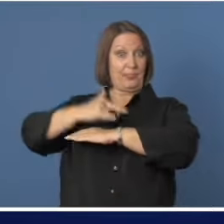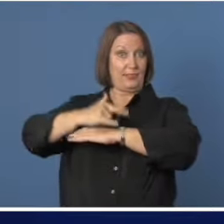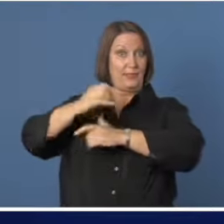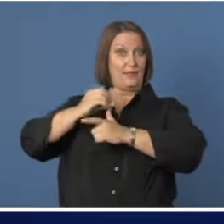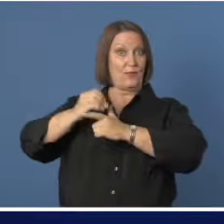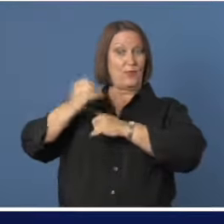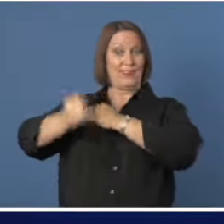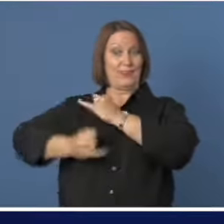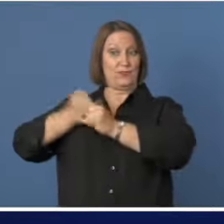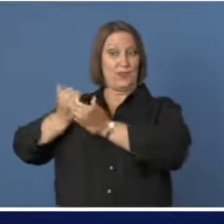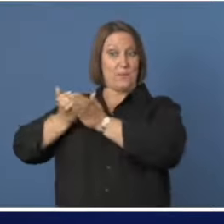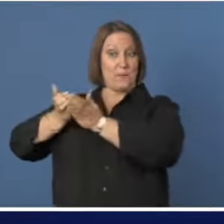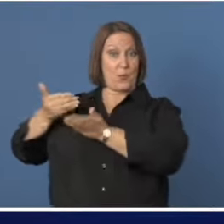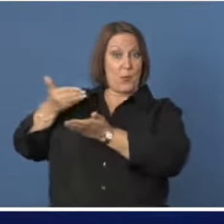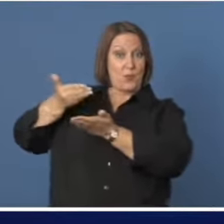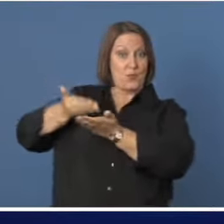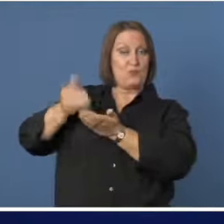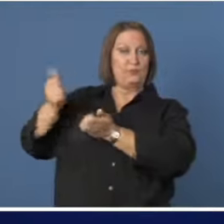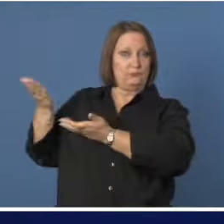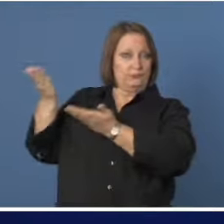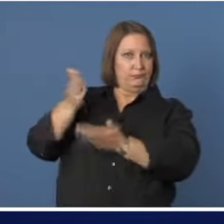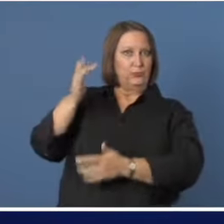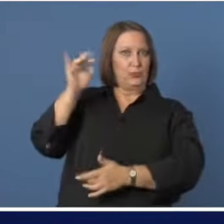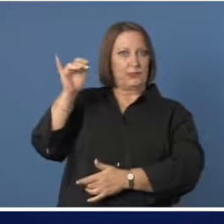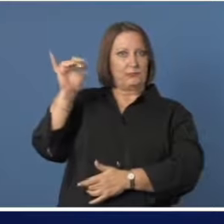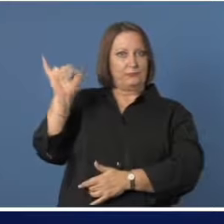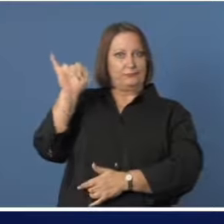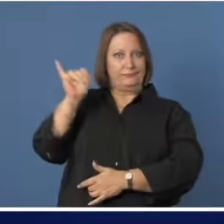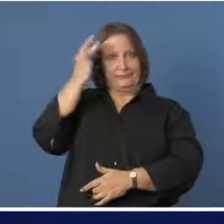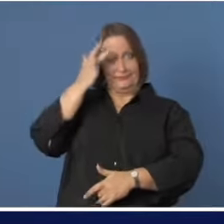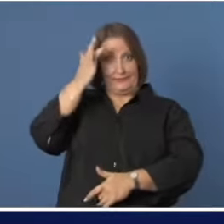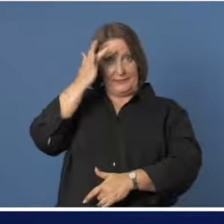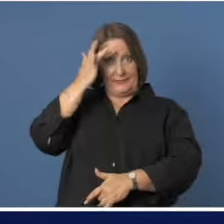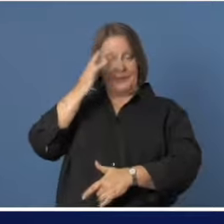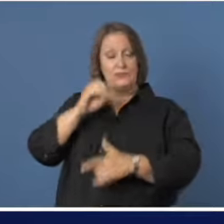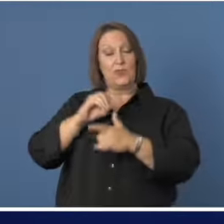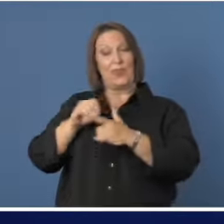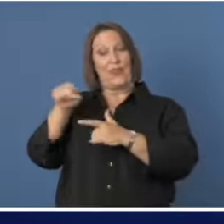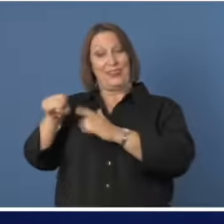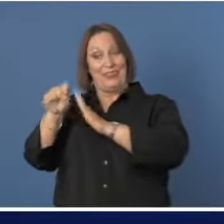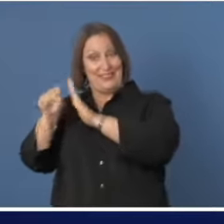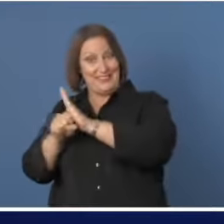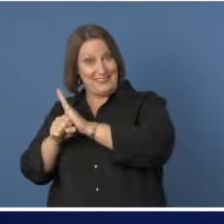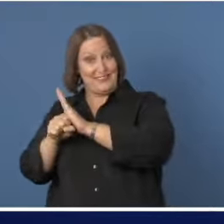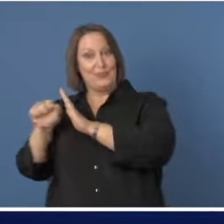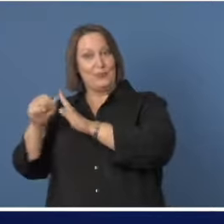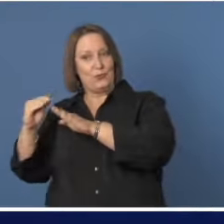arrival and from one state or possession